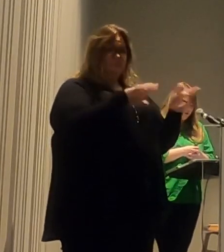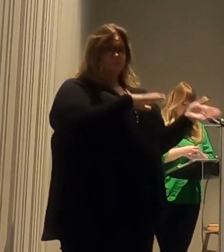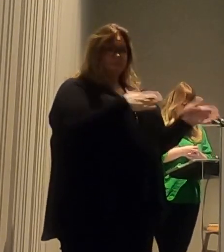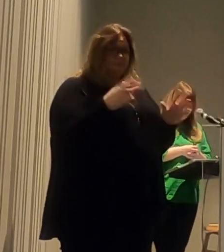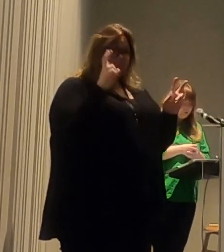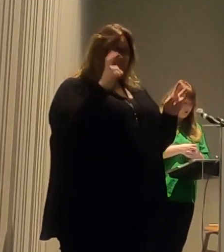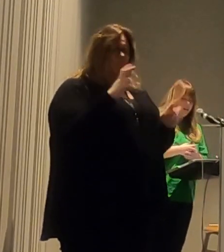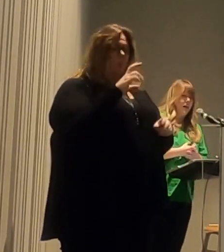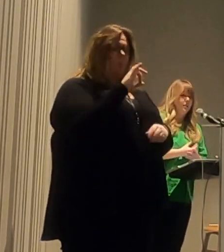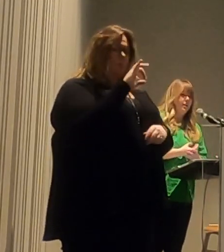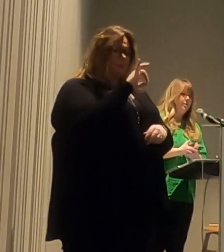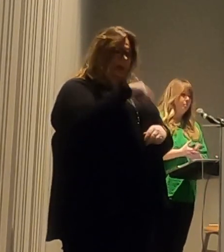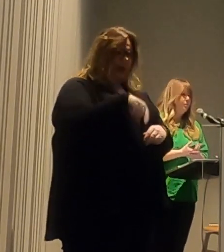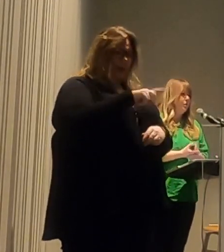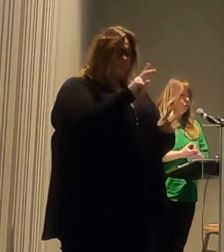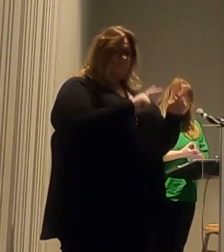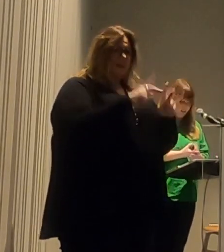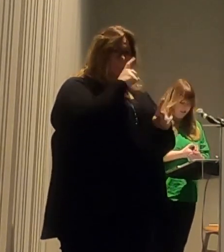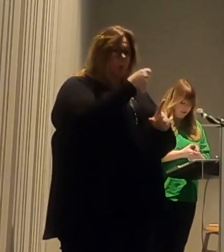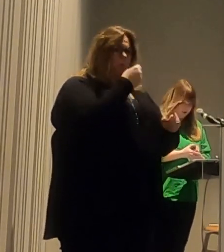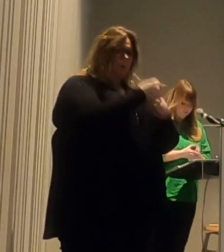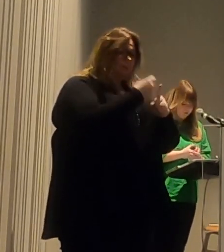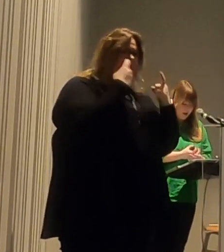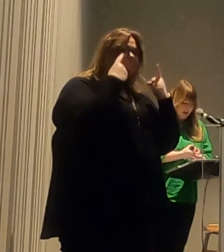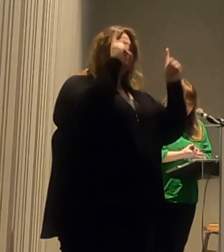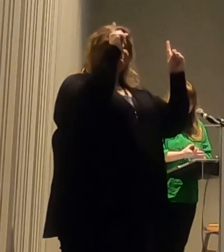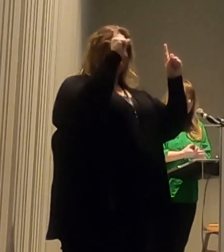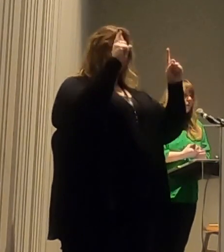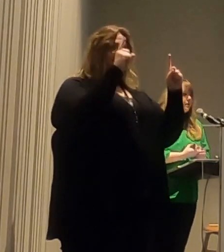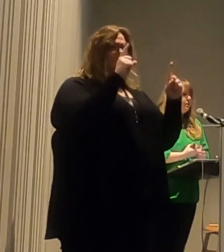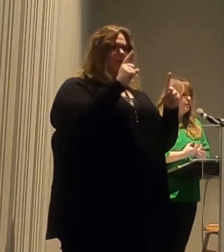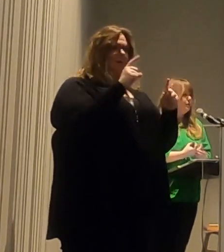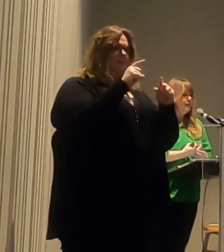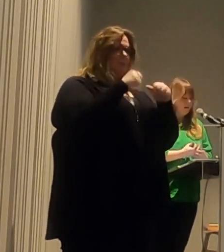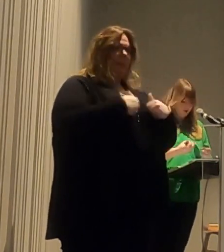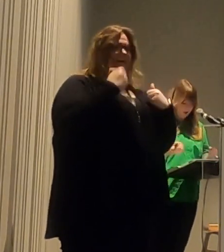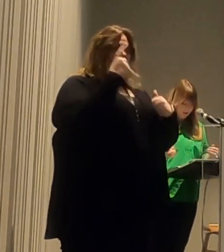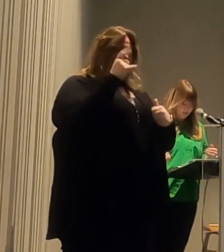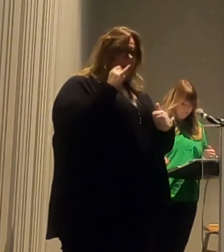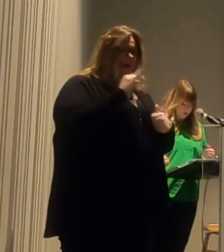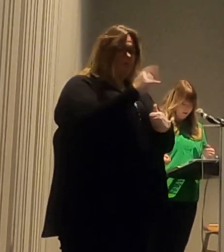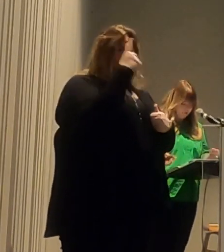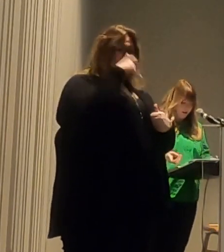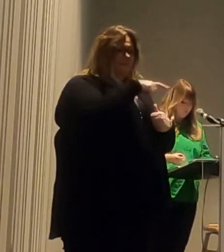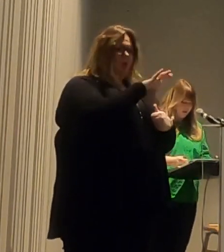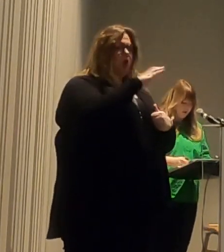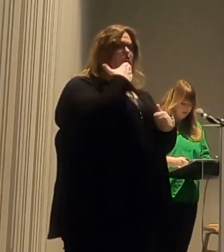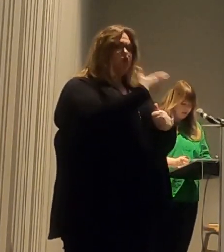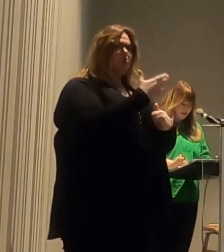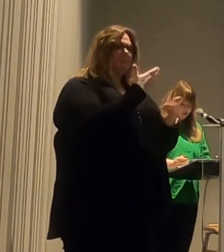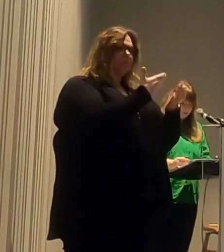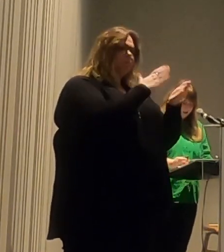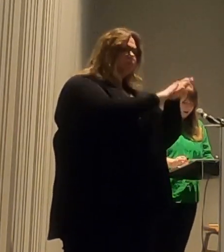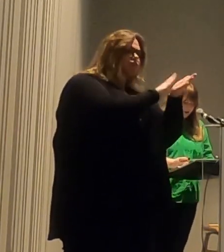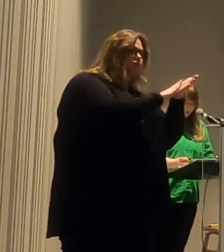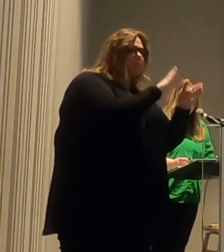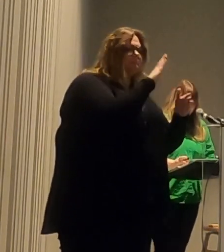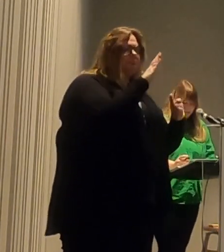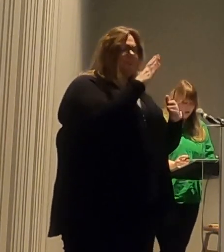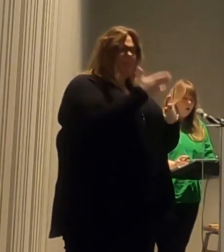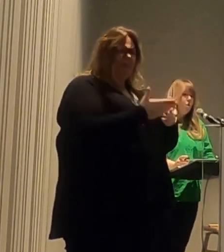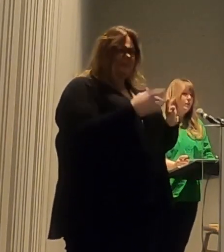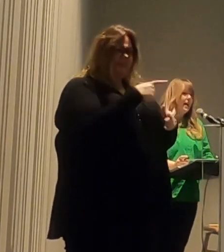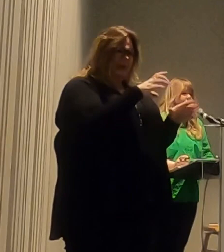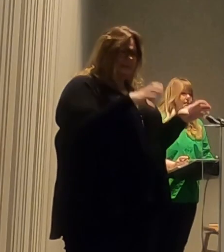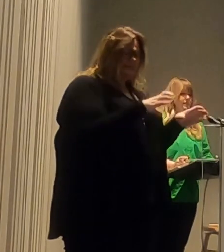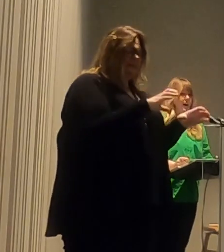individuals who achieved immortality through their good deeds. Each one is associated with a symbol that, when included on something like a